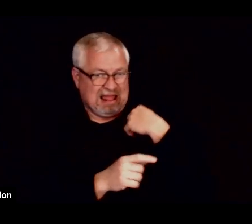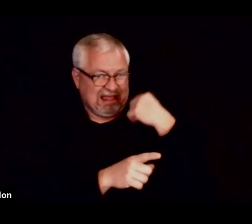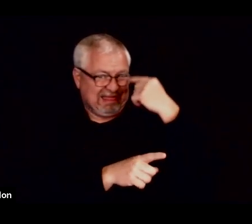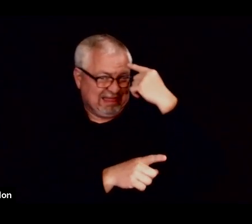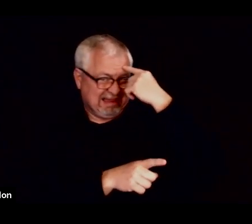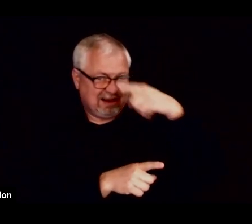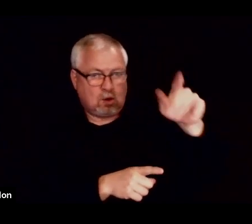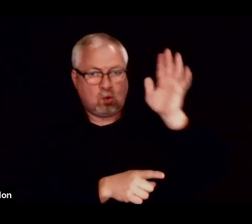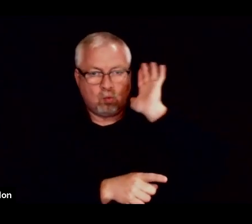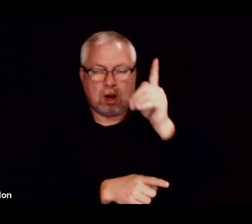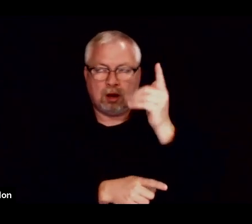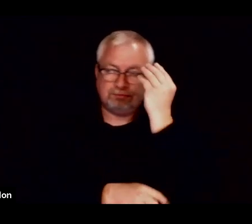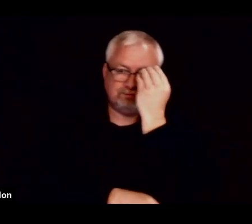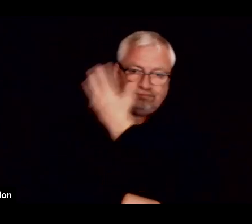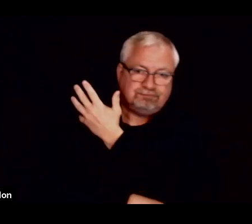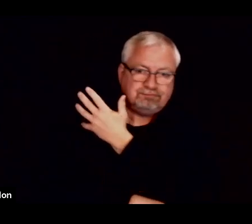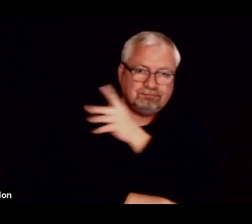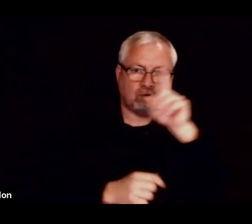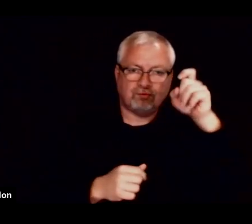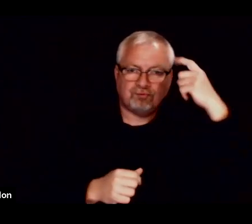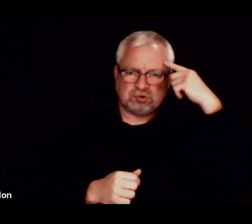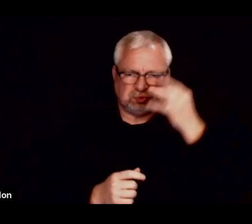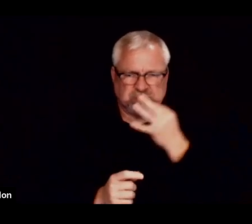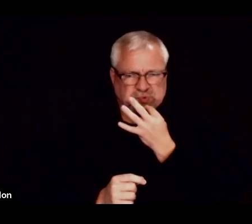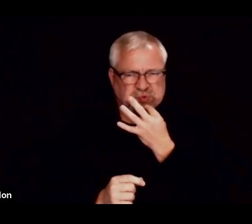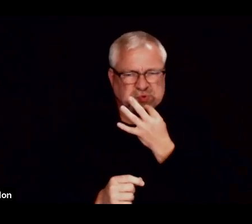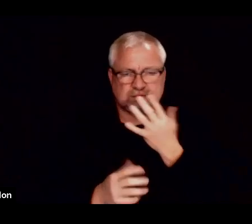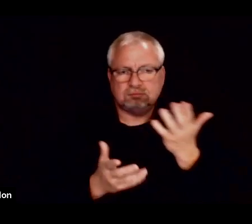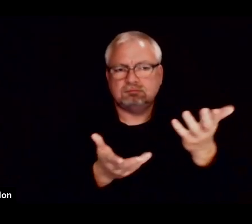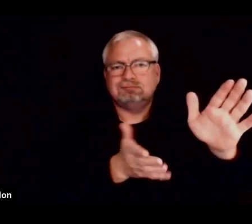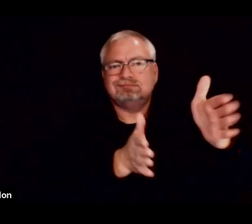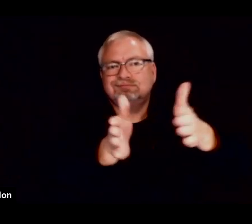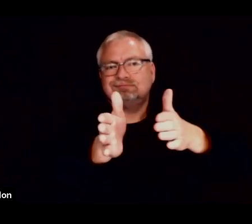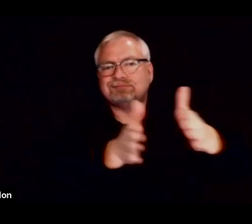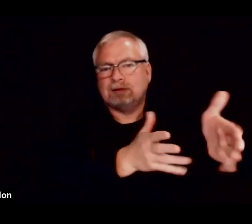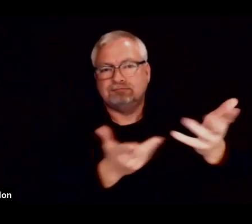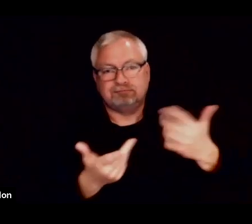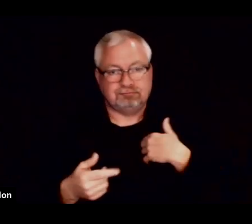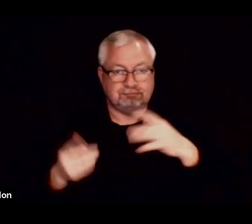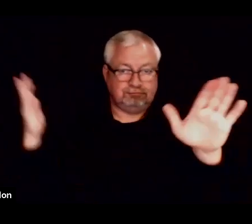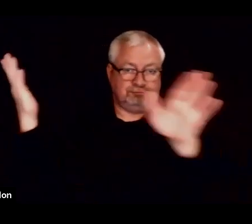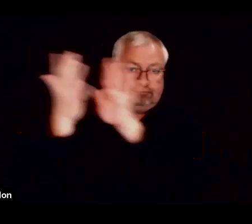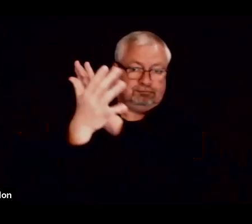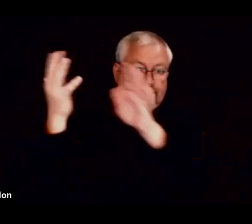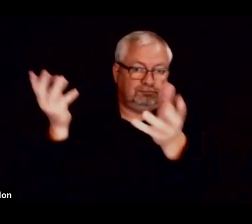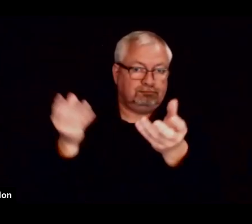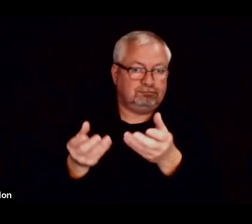The conversations that we've had have just been about the state of the